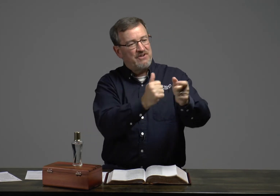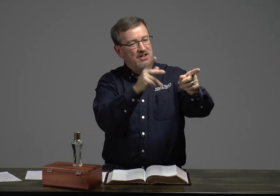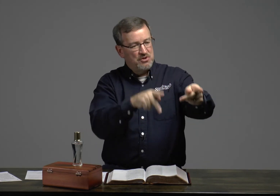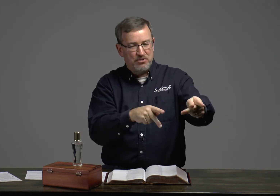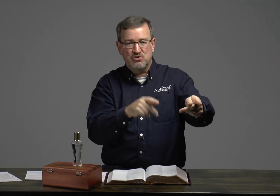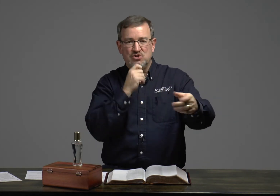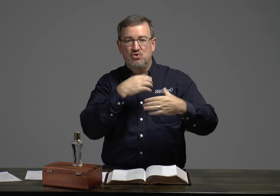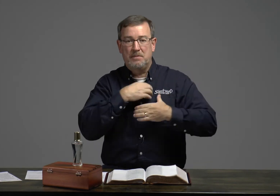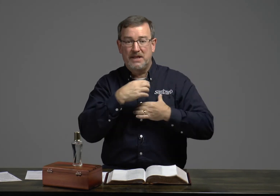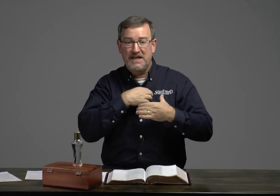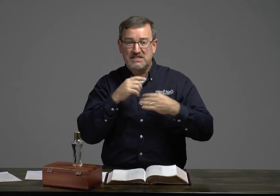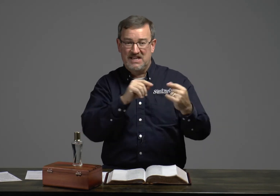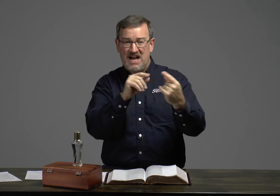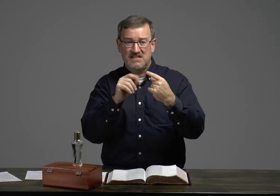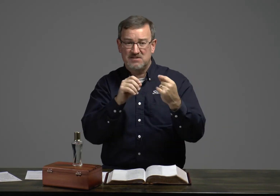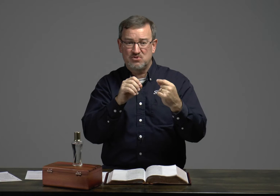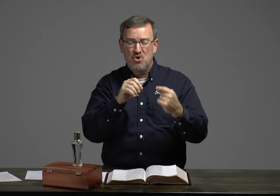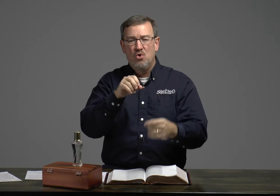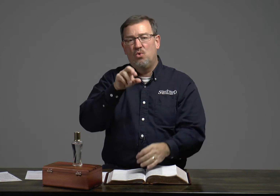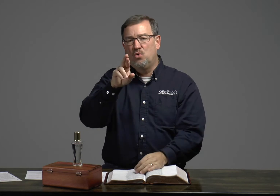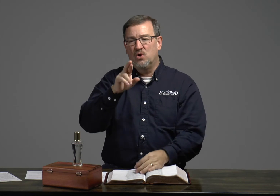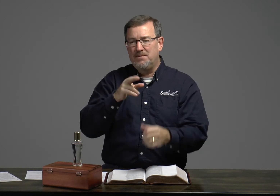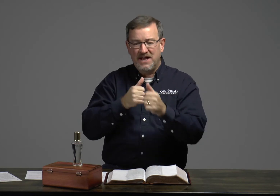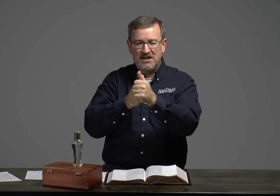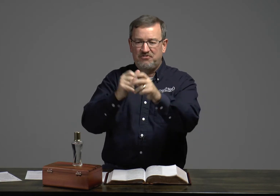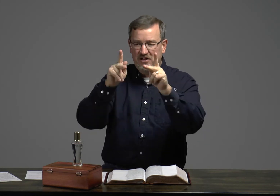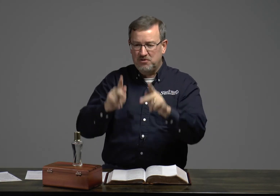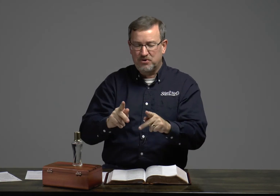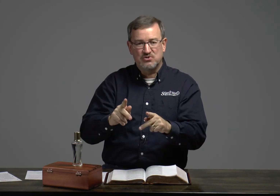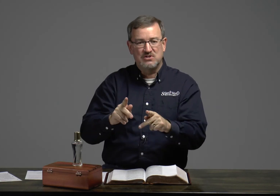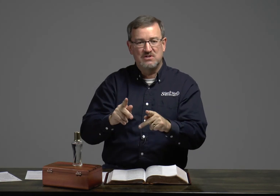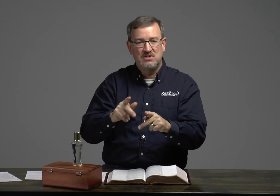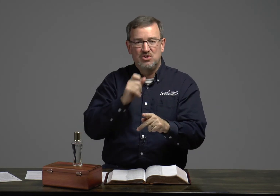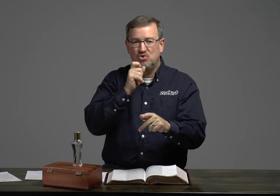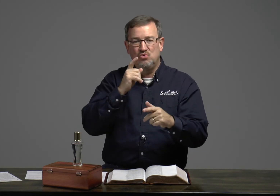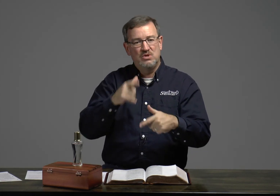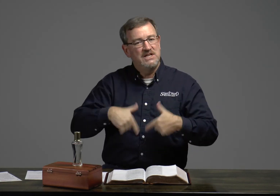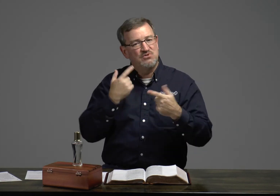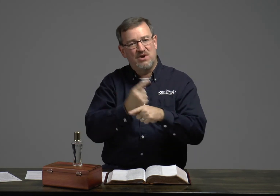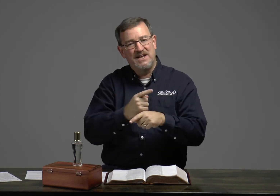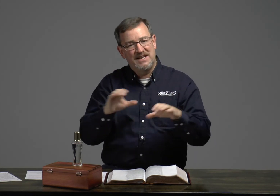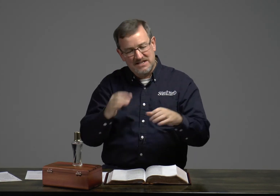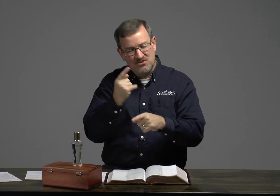Will I follow the person who complains and gossips, or am I going to follow the person who lives right and does